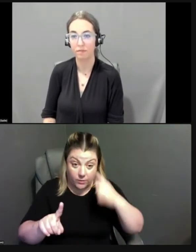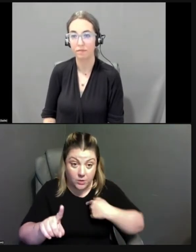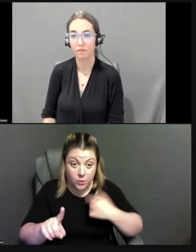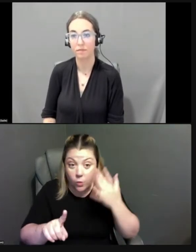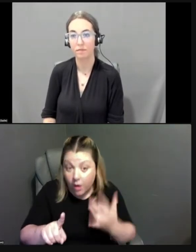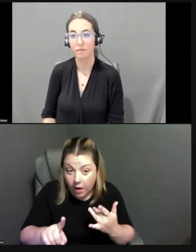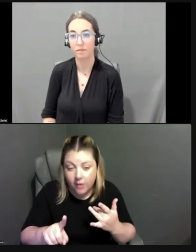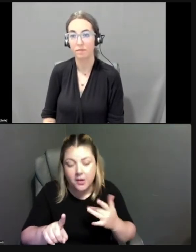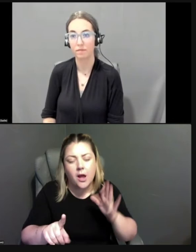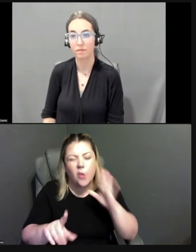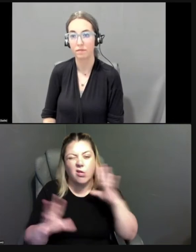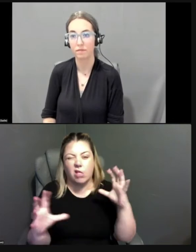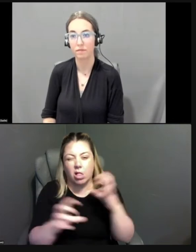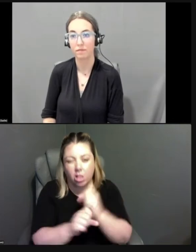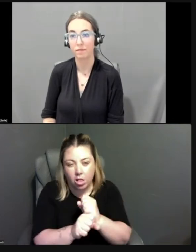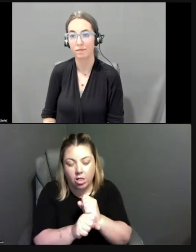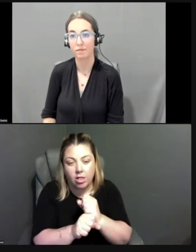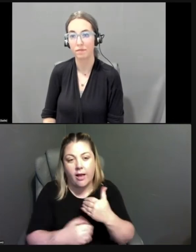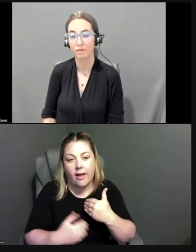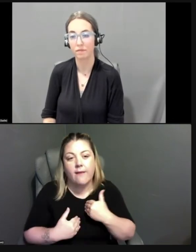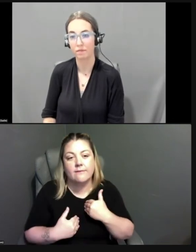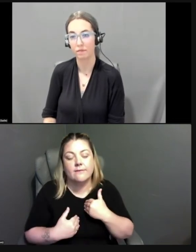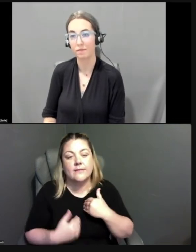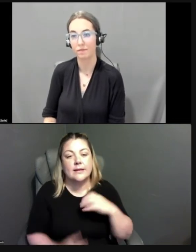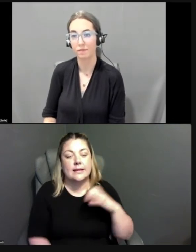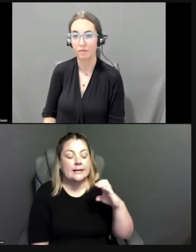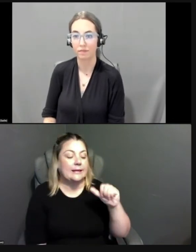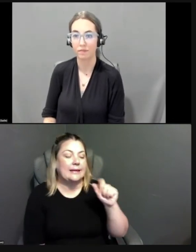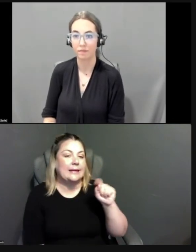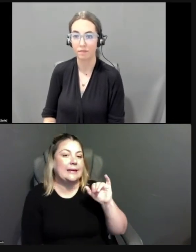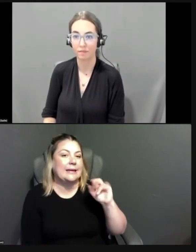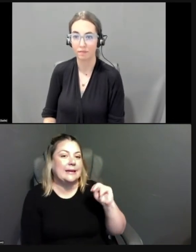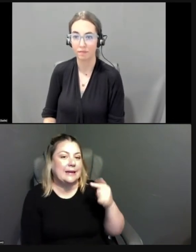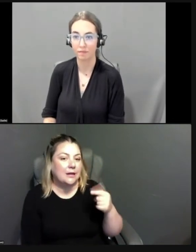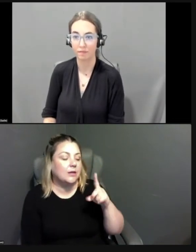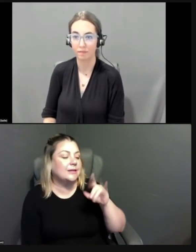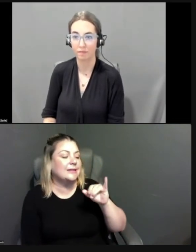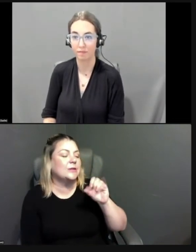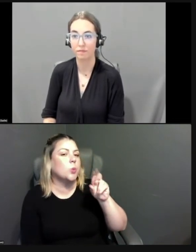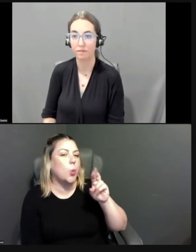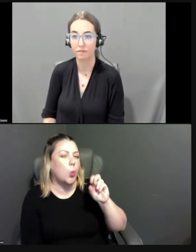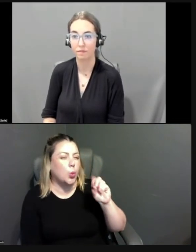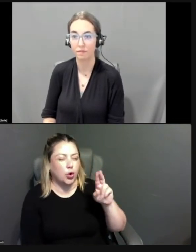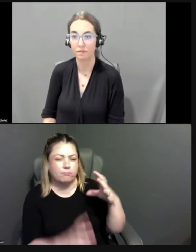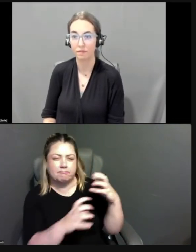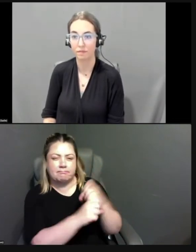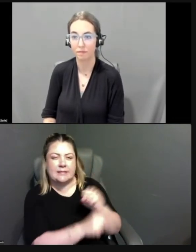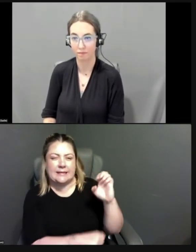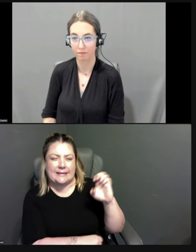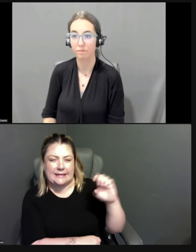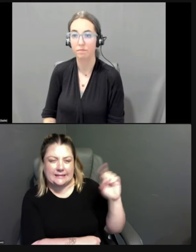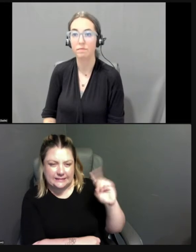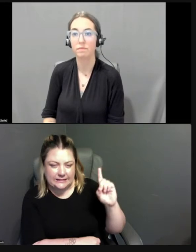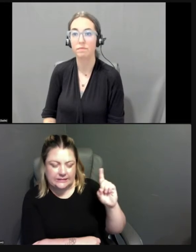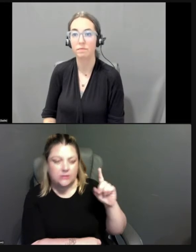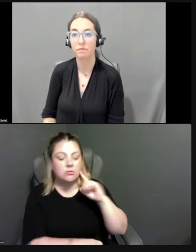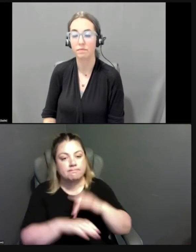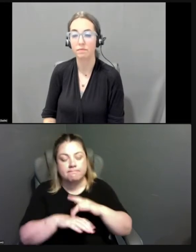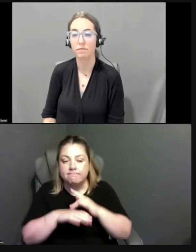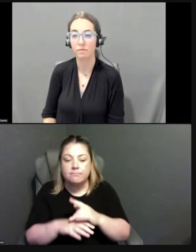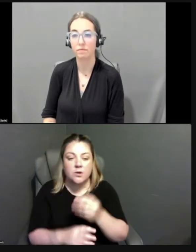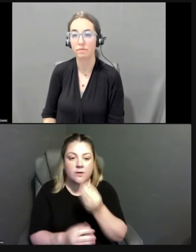to put it briefly, I developed an eating disorder. I got real careful about controlling my weight and controlling my food